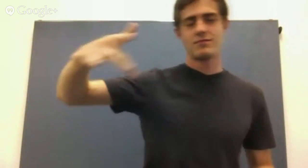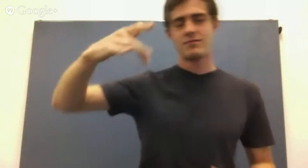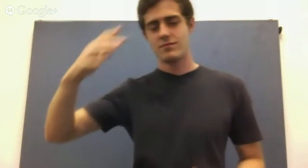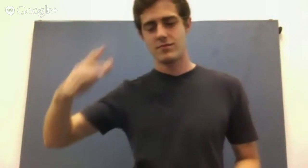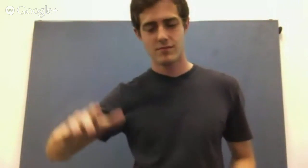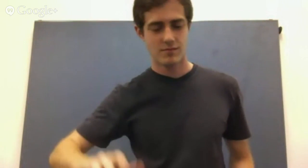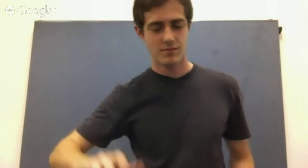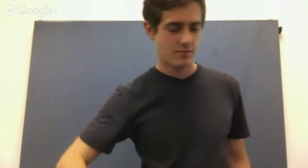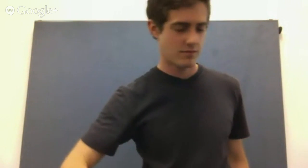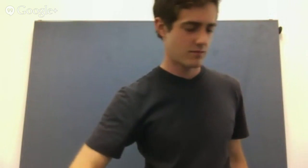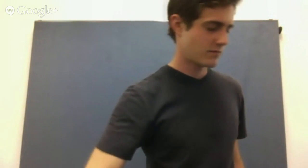No.